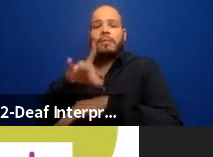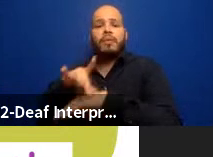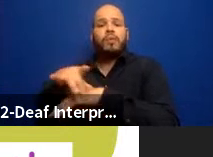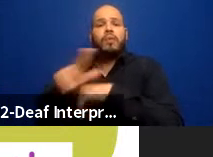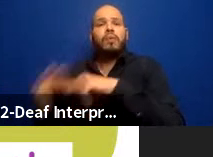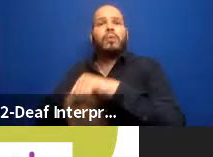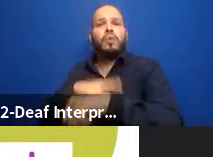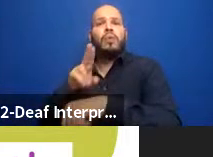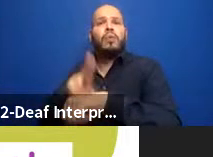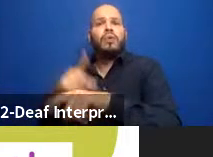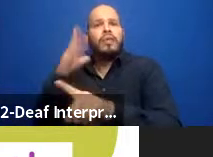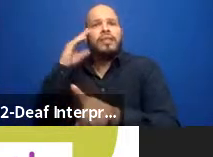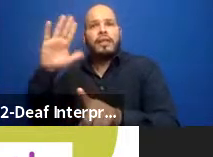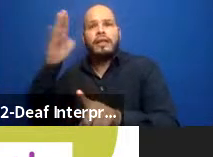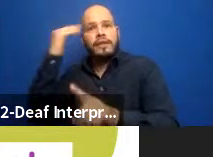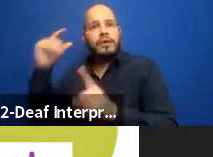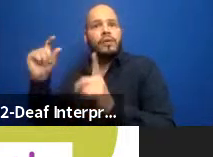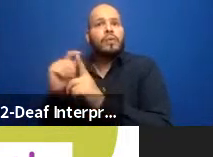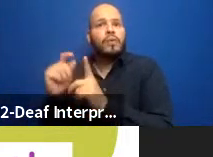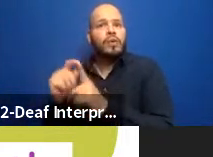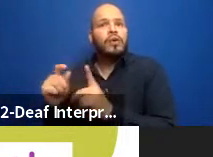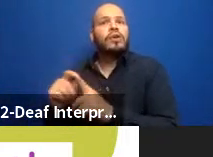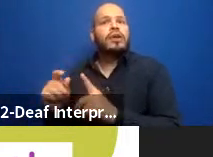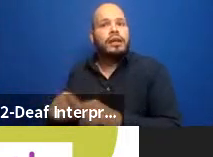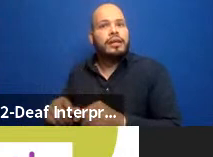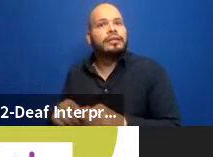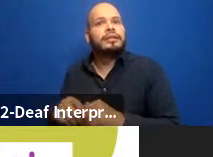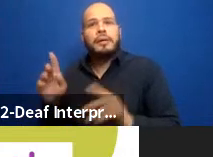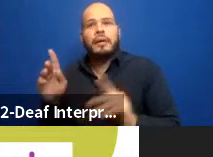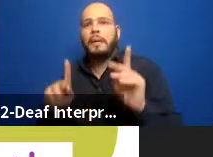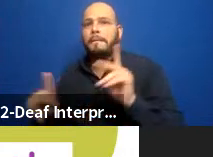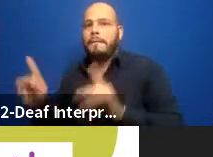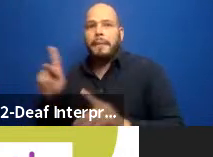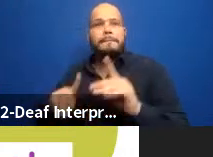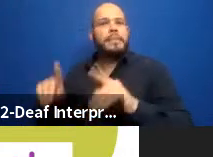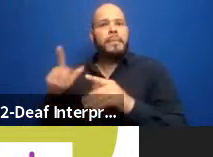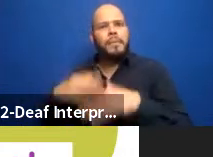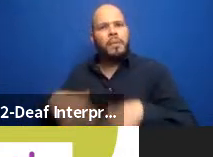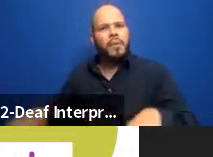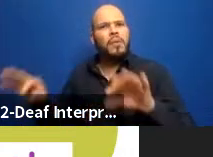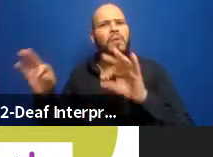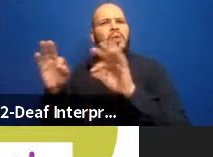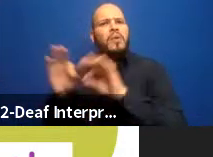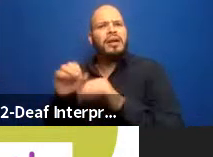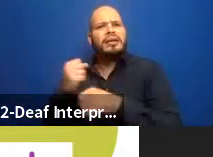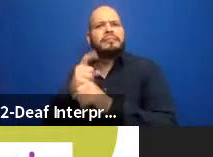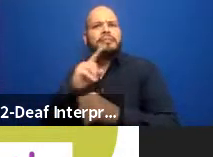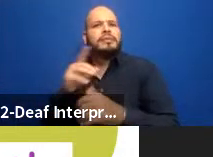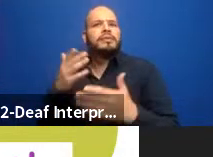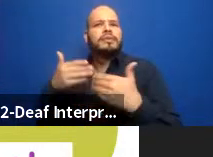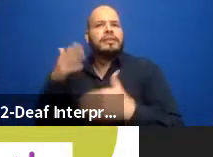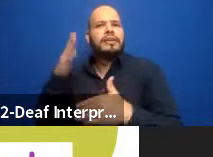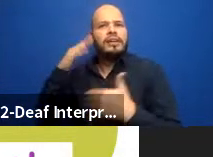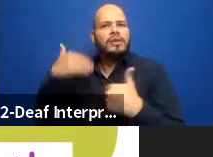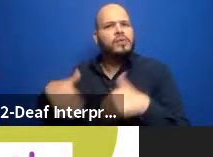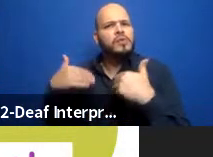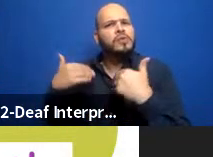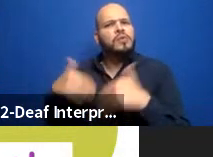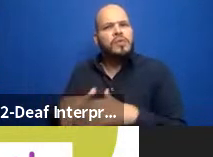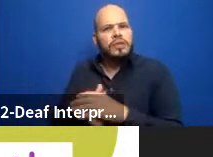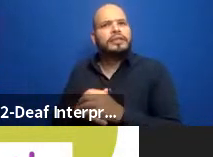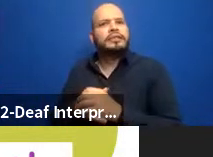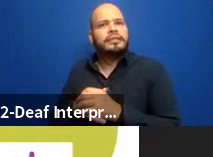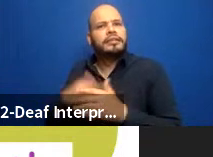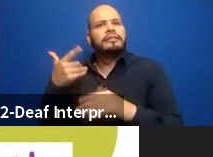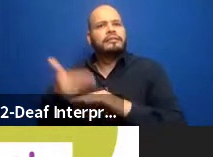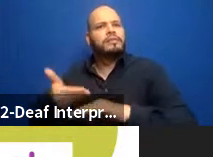we refuse to be silenced. I'm fighting for a world where people will be prioritized over profit. A